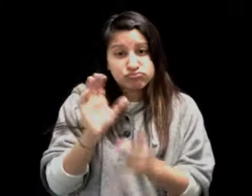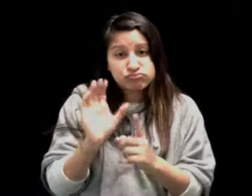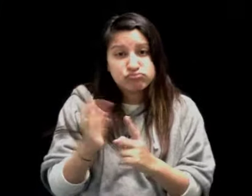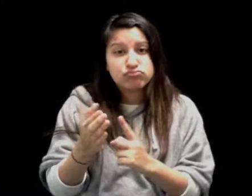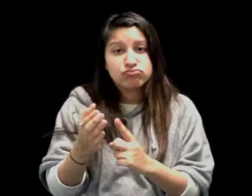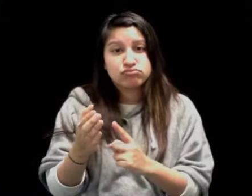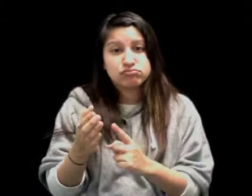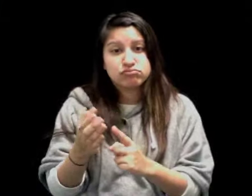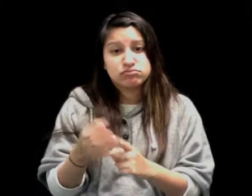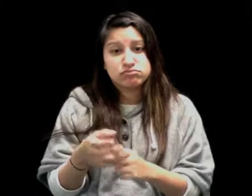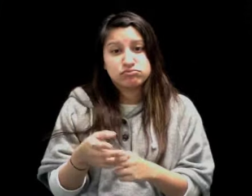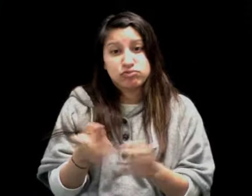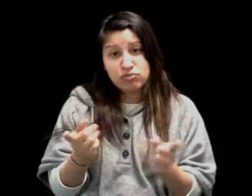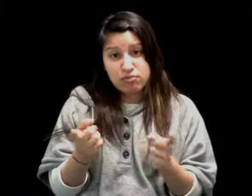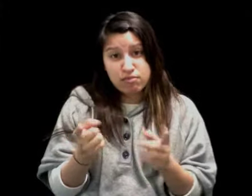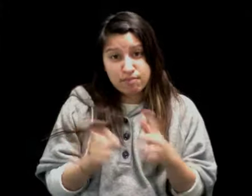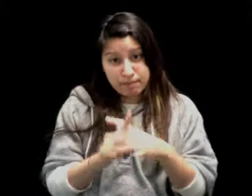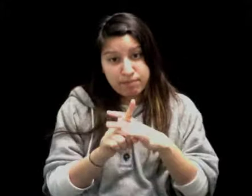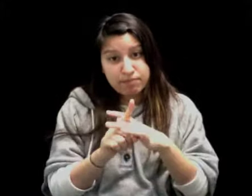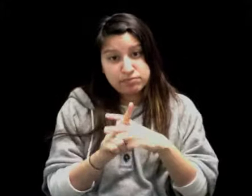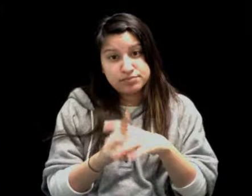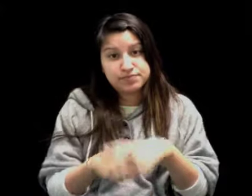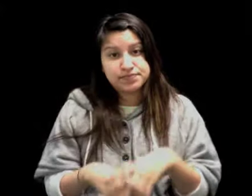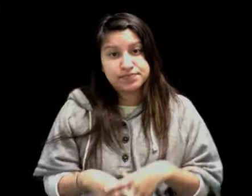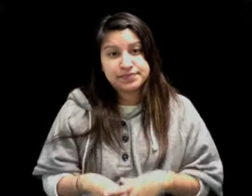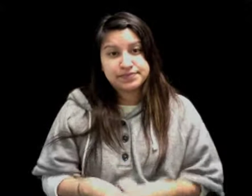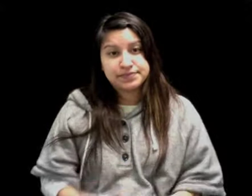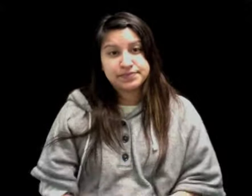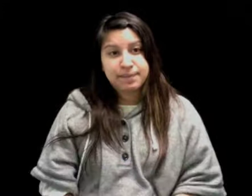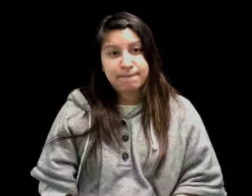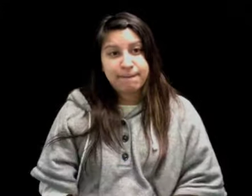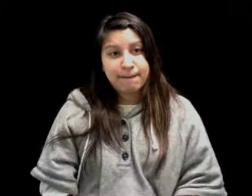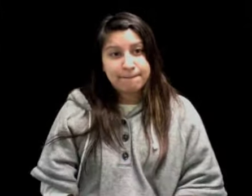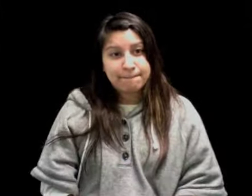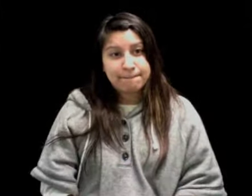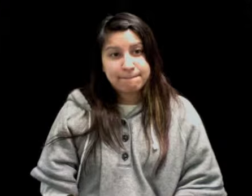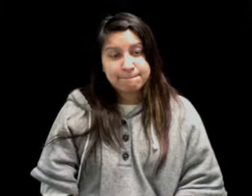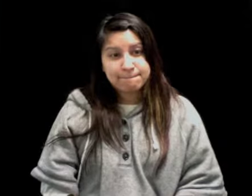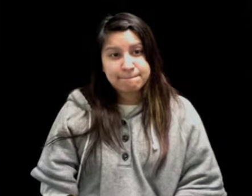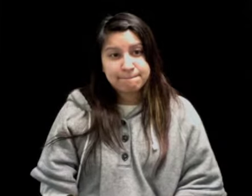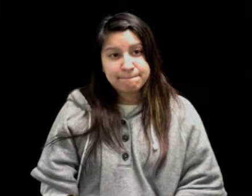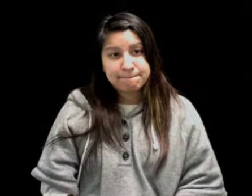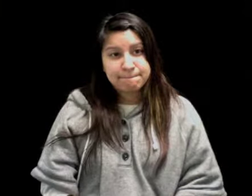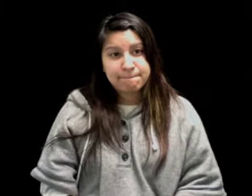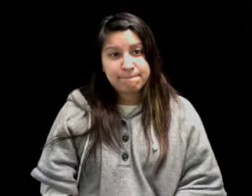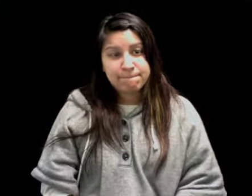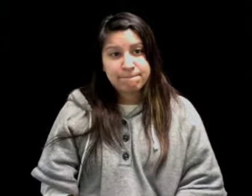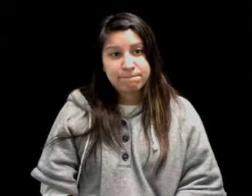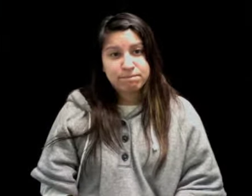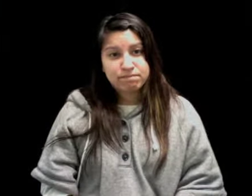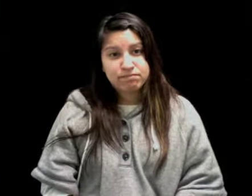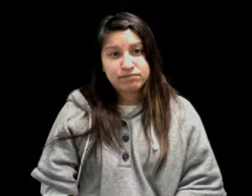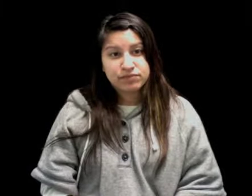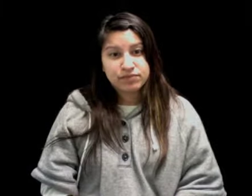This is a cultural boundary. And teenagers feel different talking about topics like this with their black friends than they do with their white